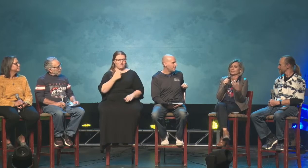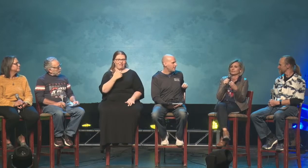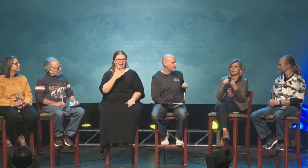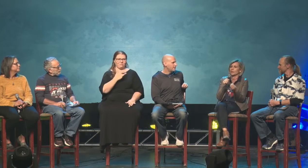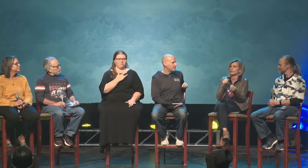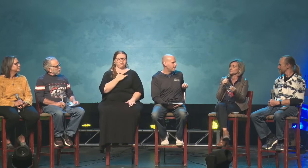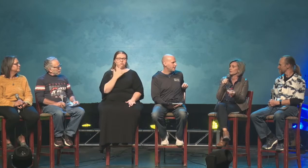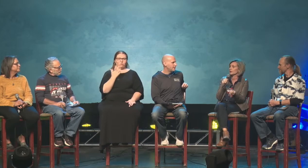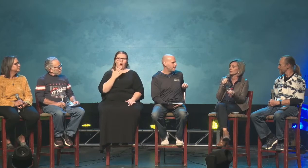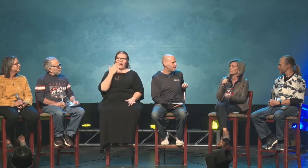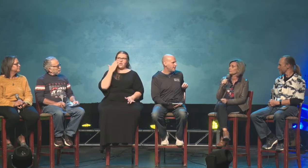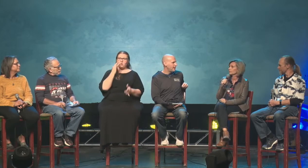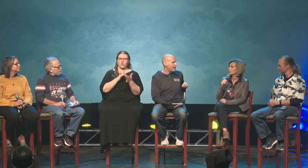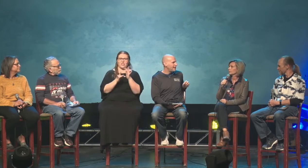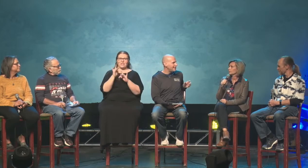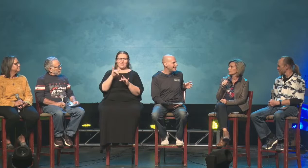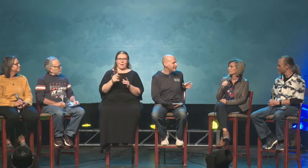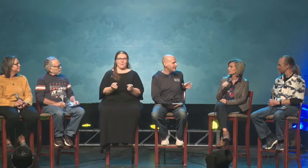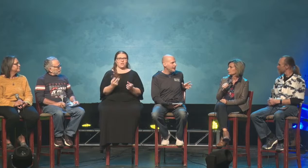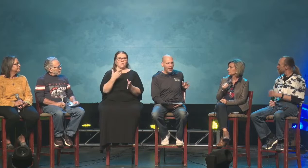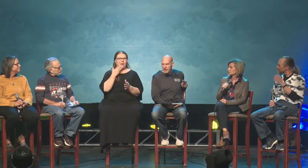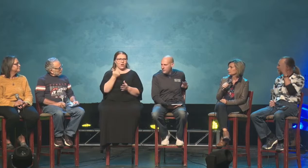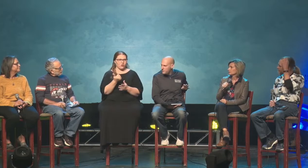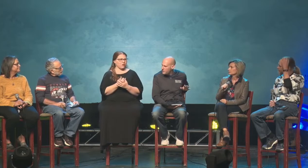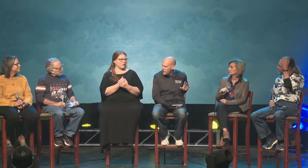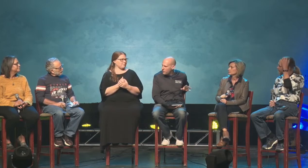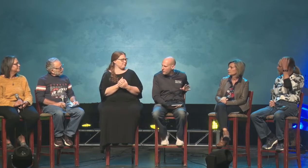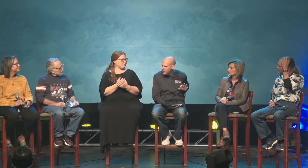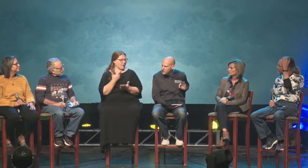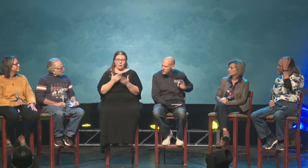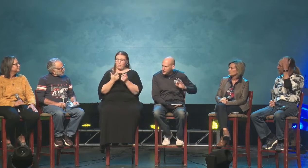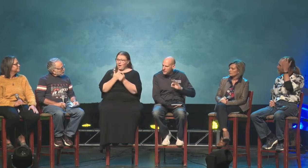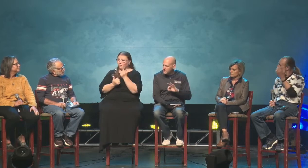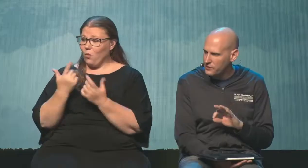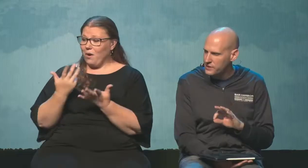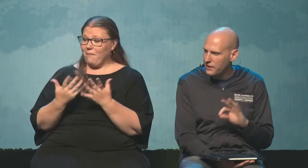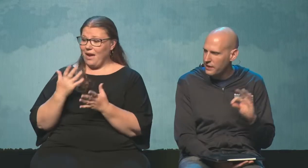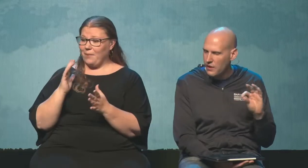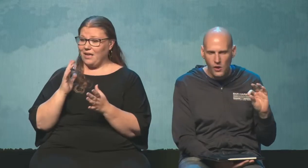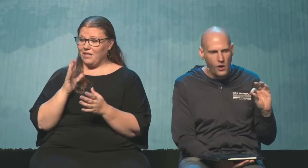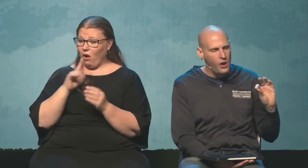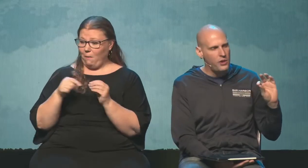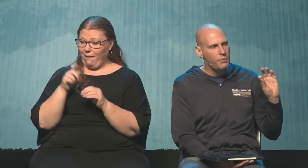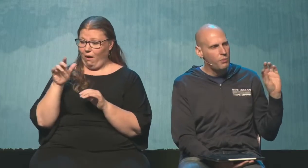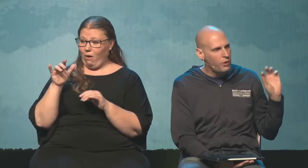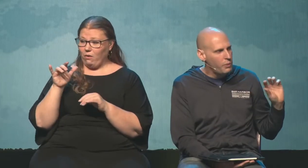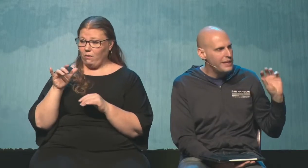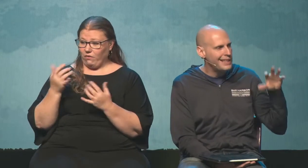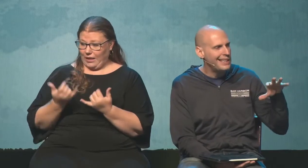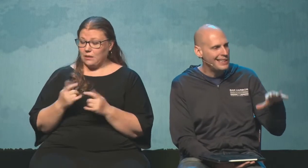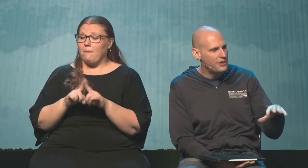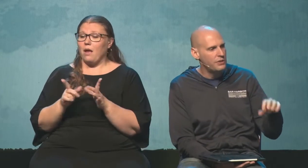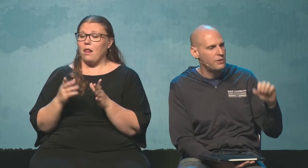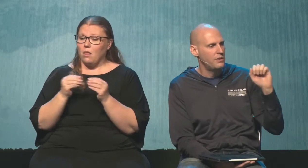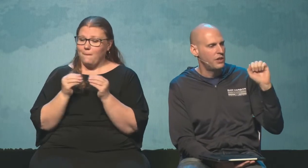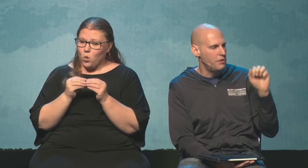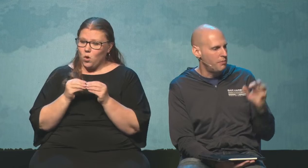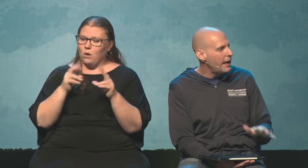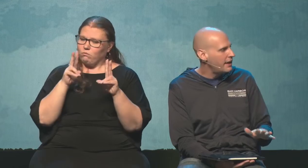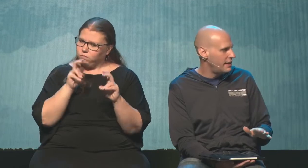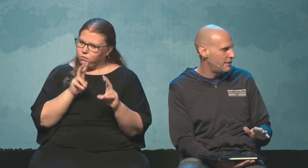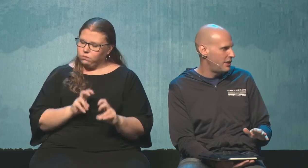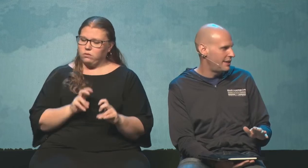Jesus even that much better. Isn't it? Maybe everybody might speak to this for saying, like, the more we dig into